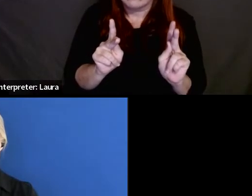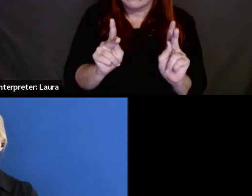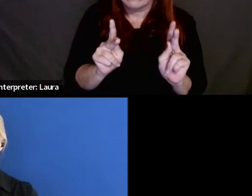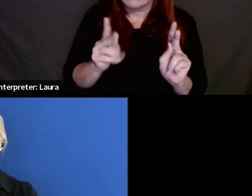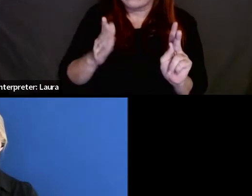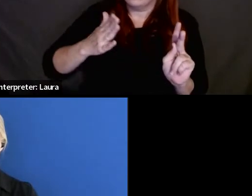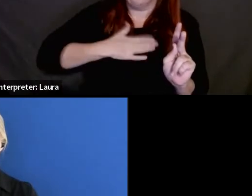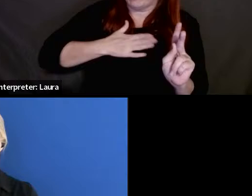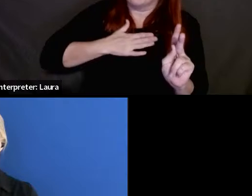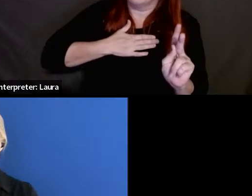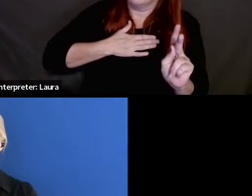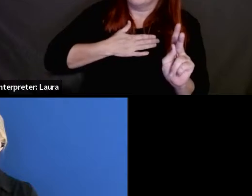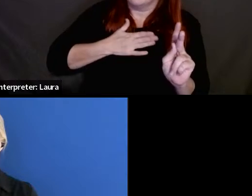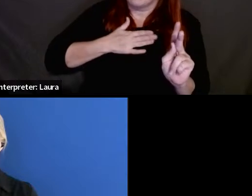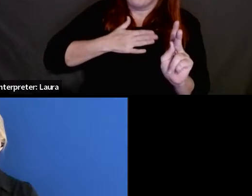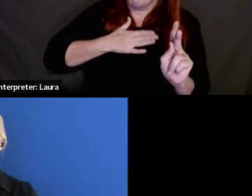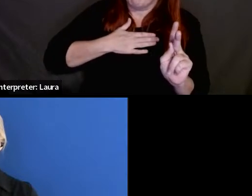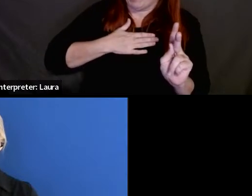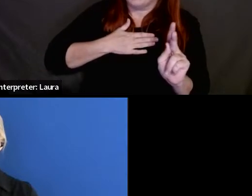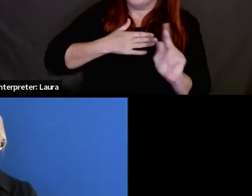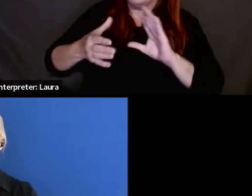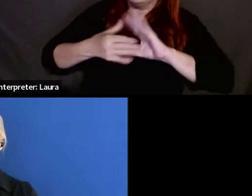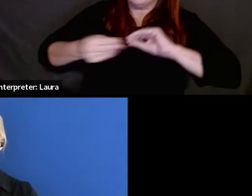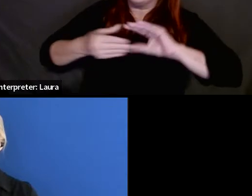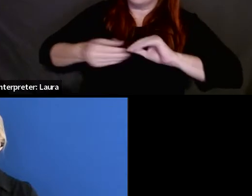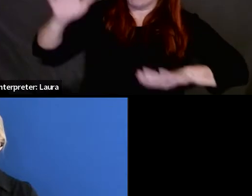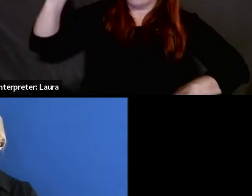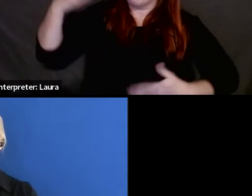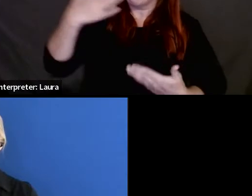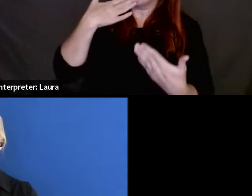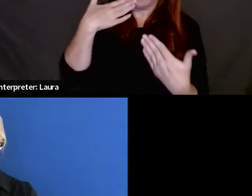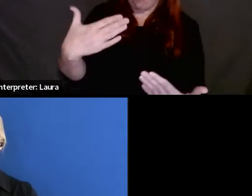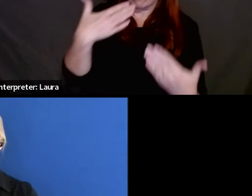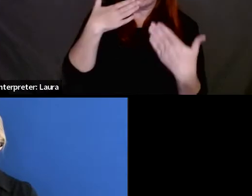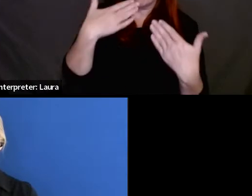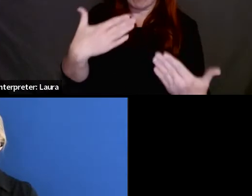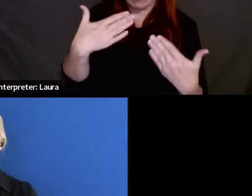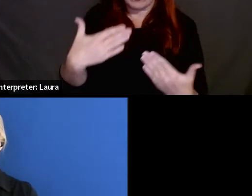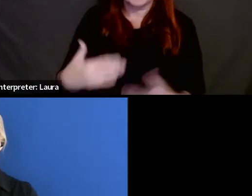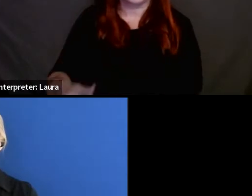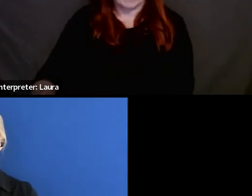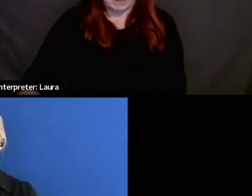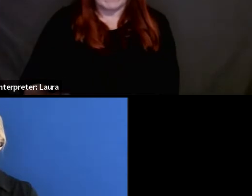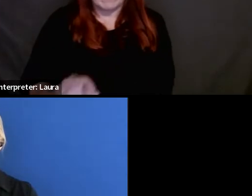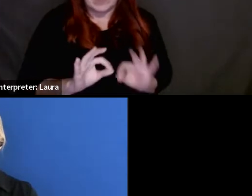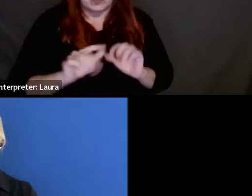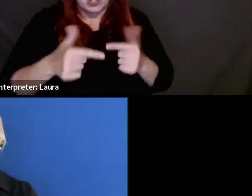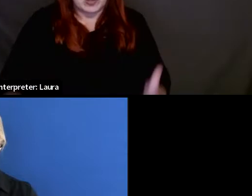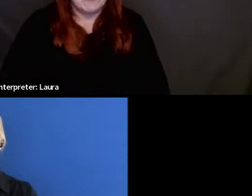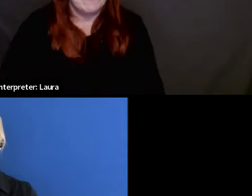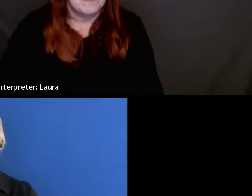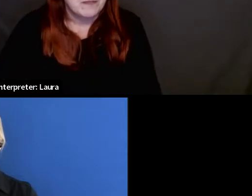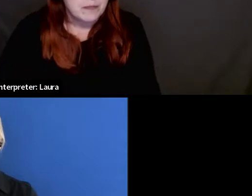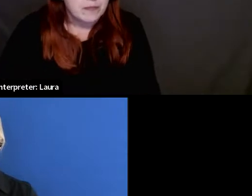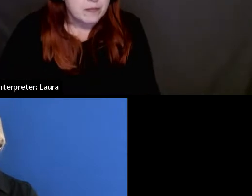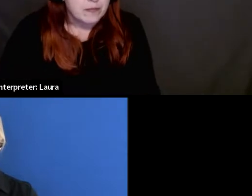That's my testimony tonight. Mahalo. Mahalo nui, Auntie. Mahalo.